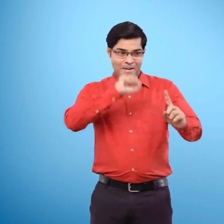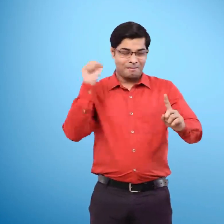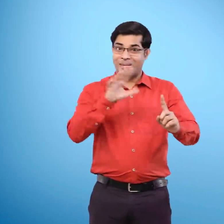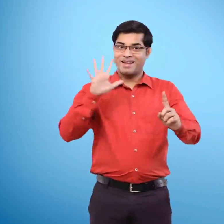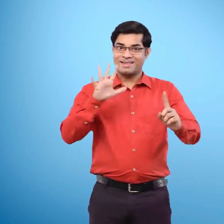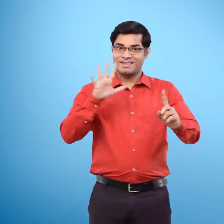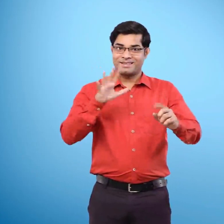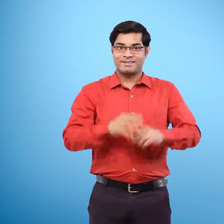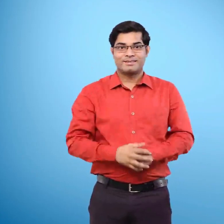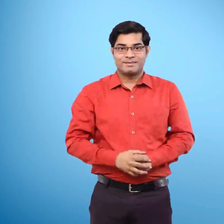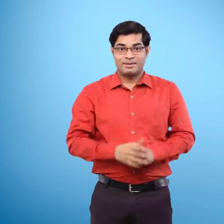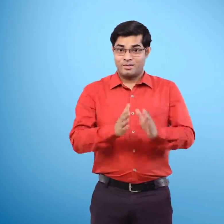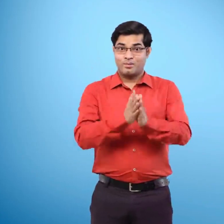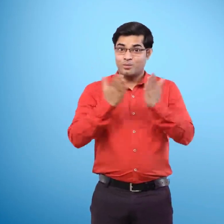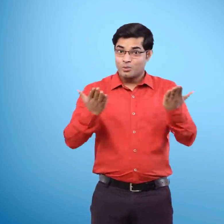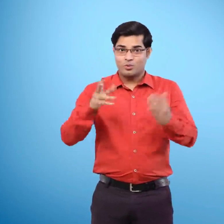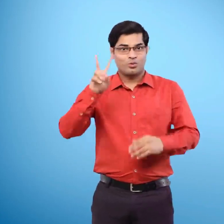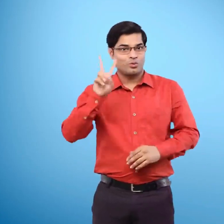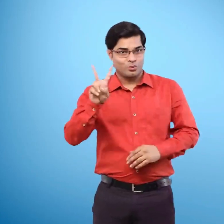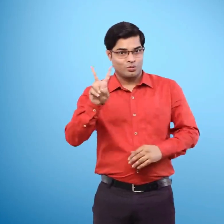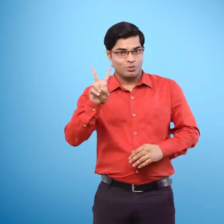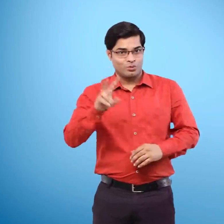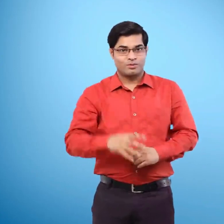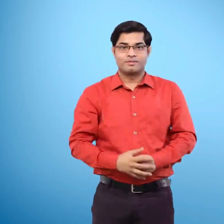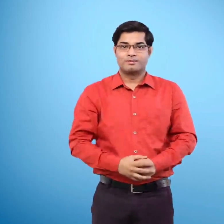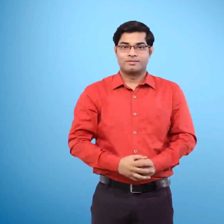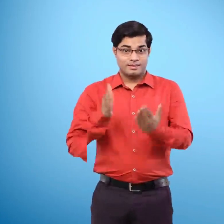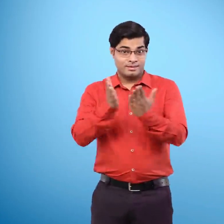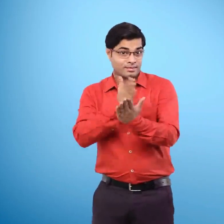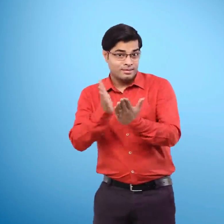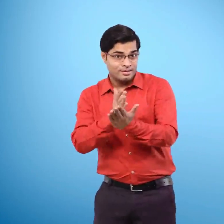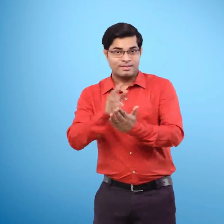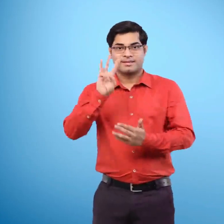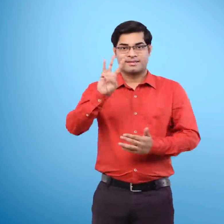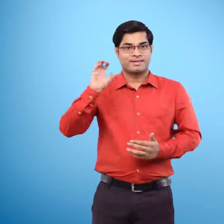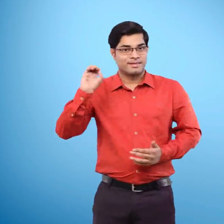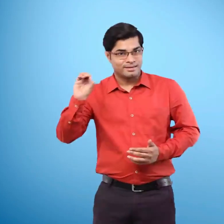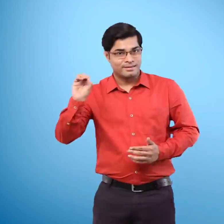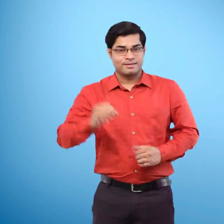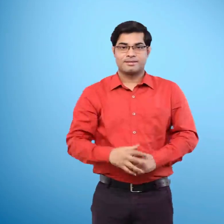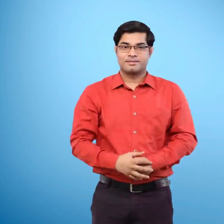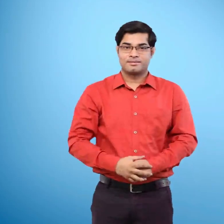Math Magic for Class 2, page number 30.